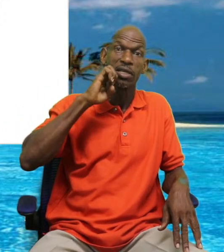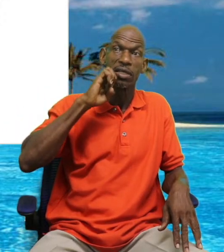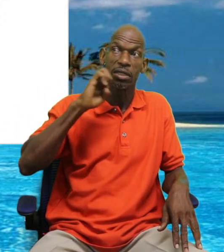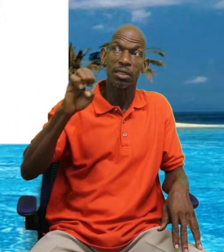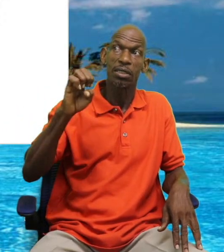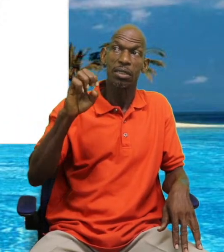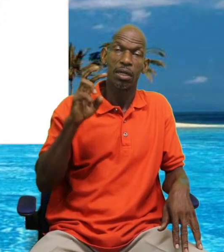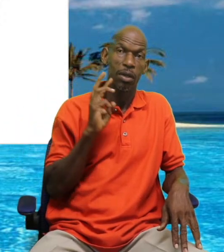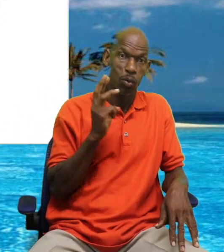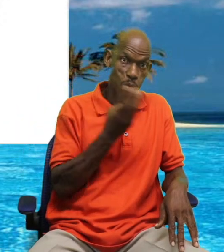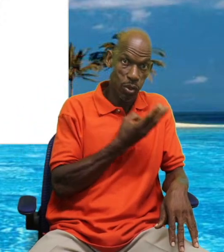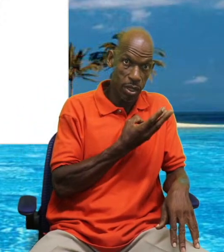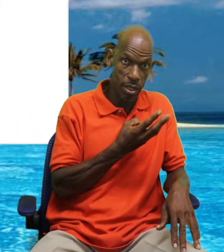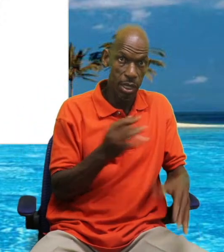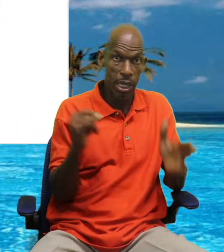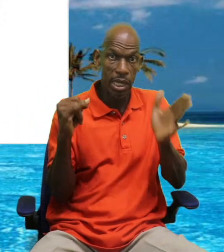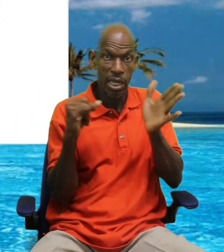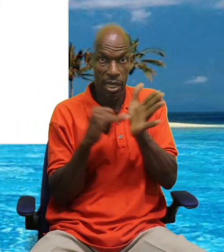it,